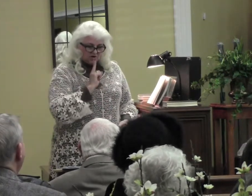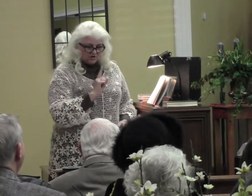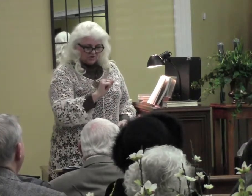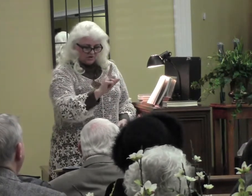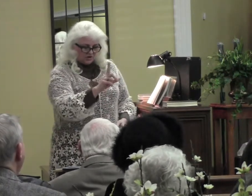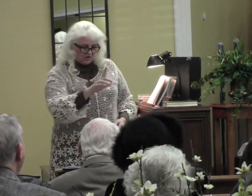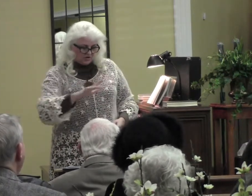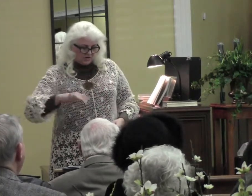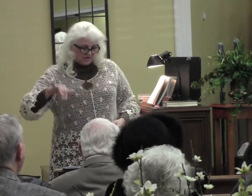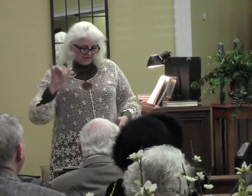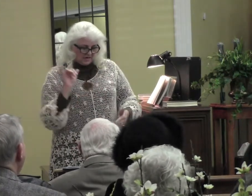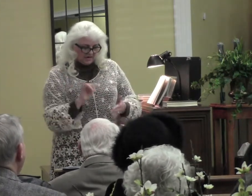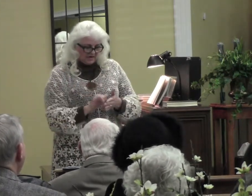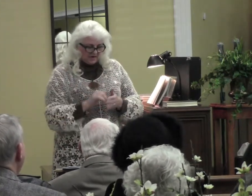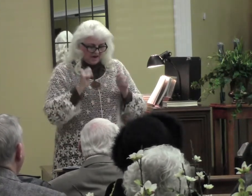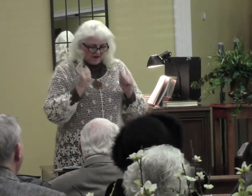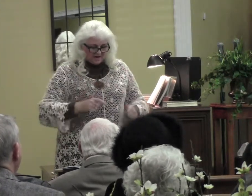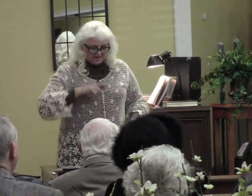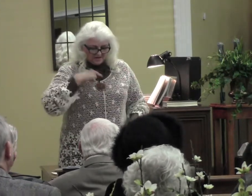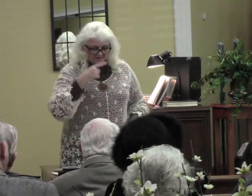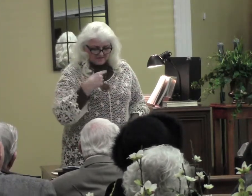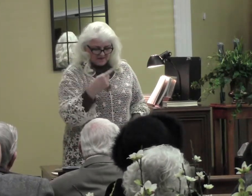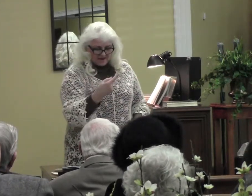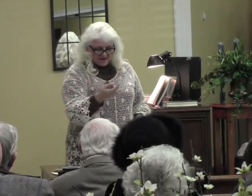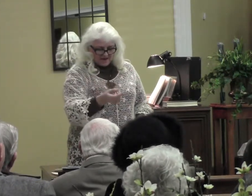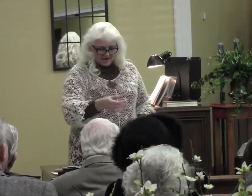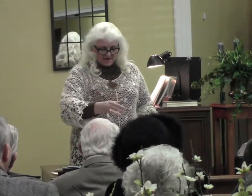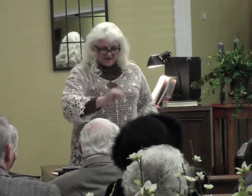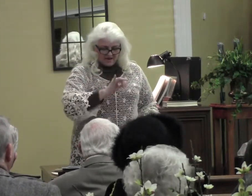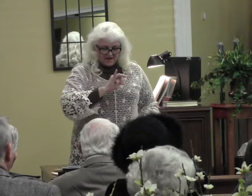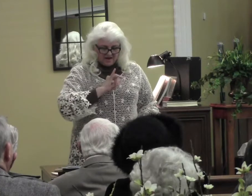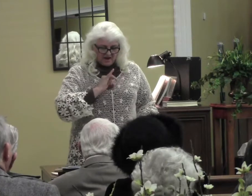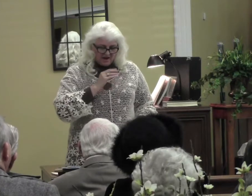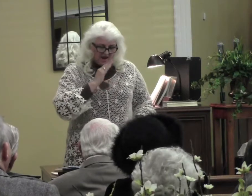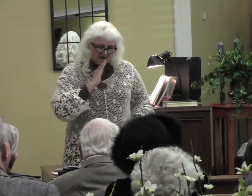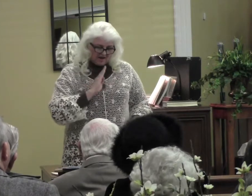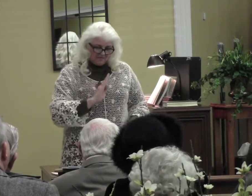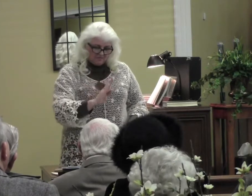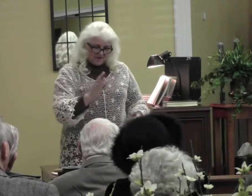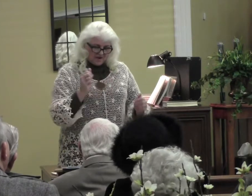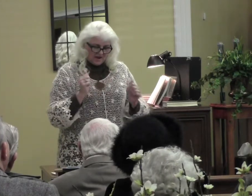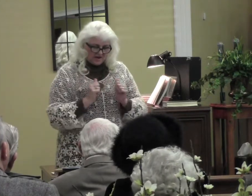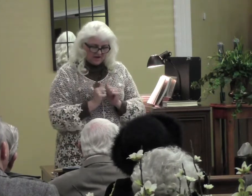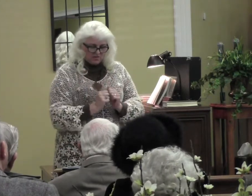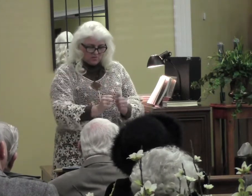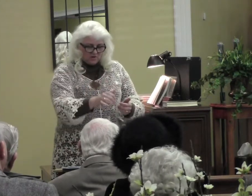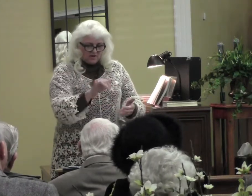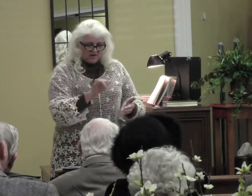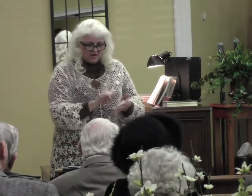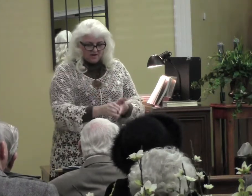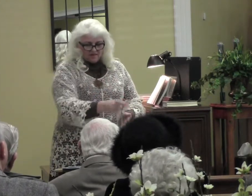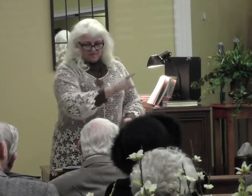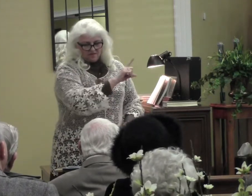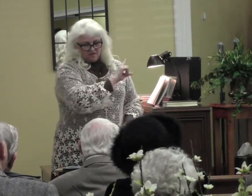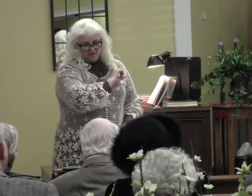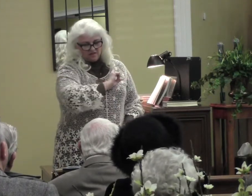Surely I can say, I believe the